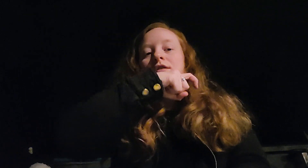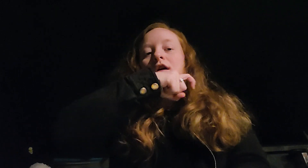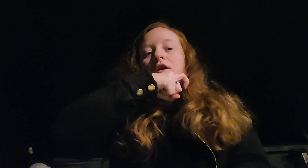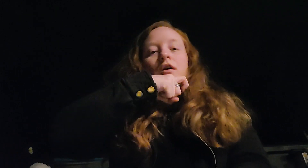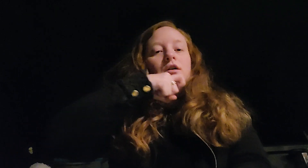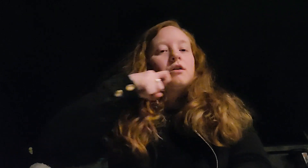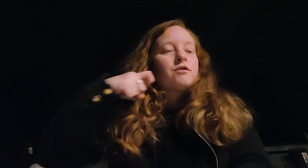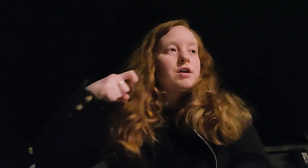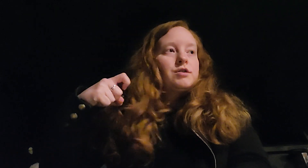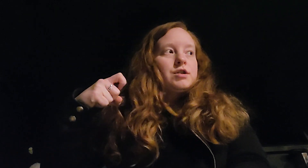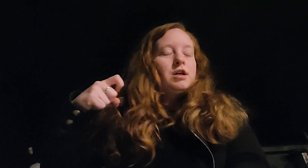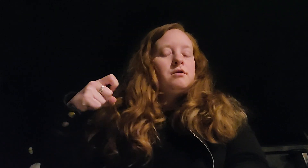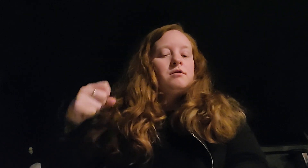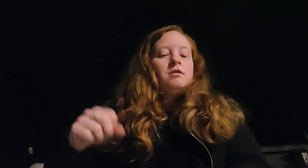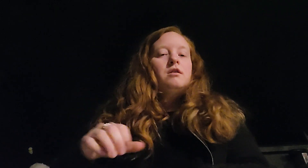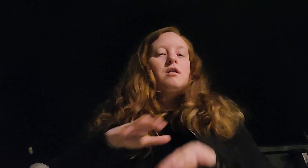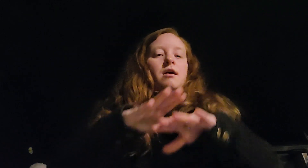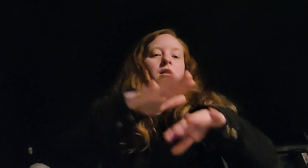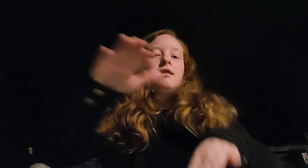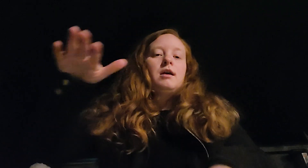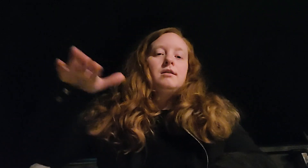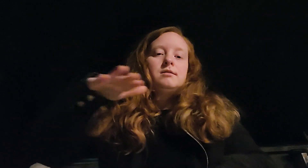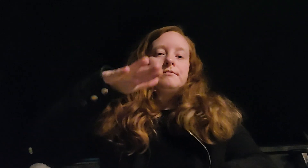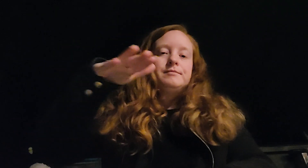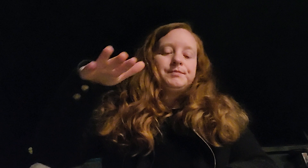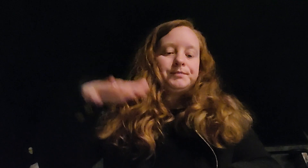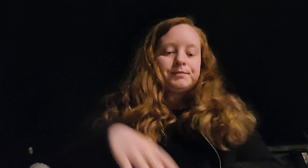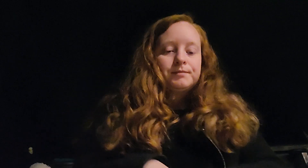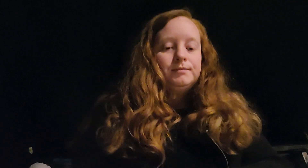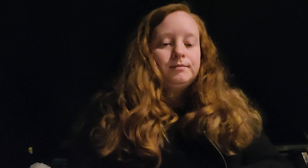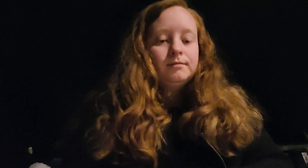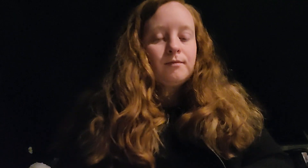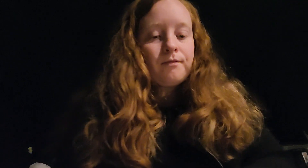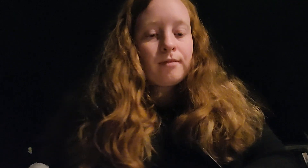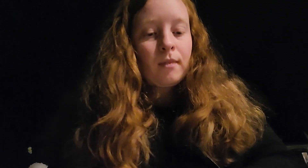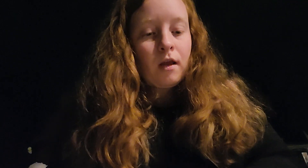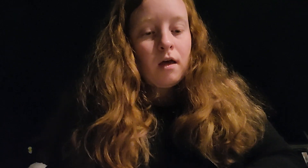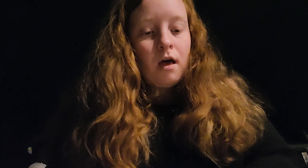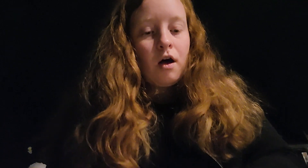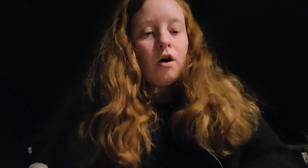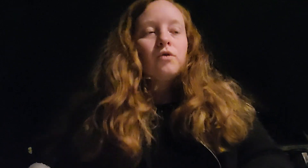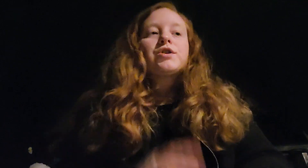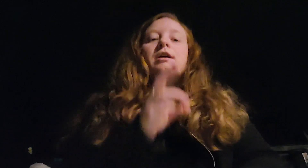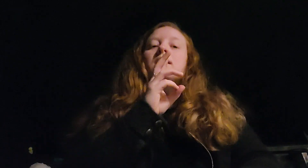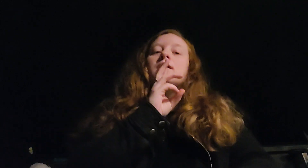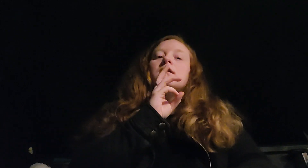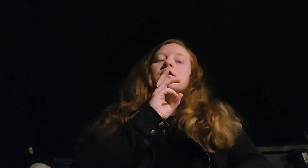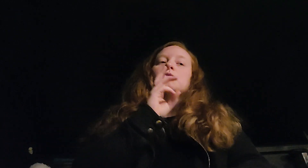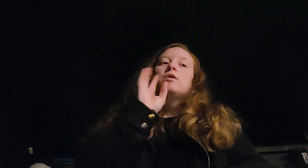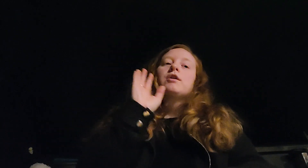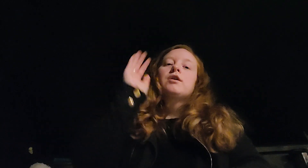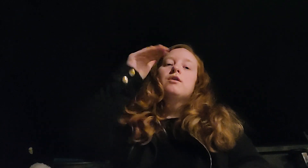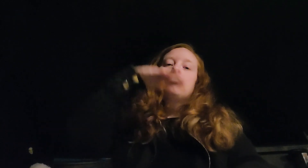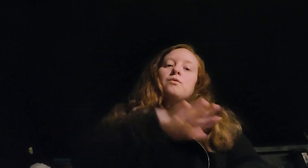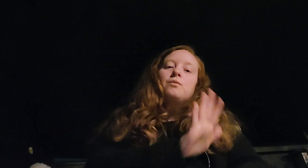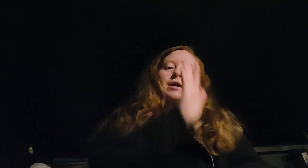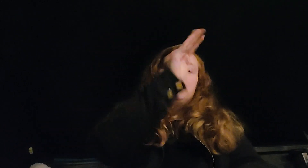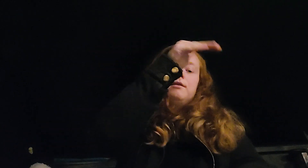hook across your chin, land. Ocean is water,